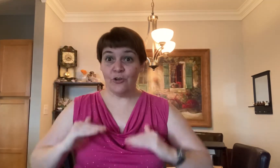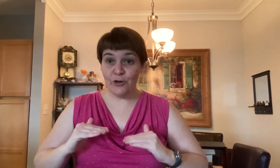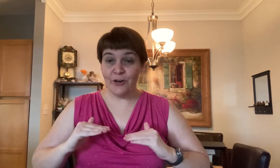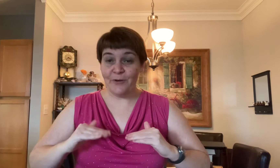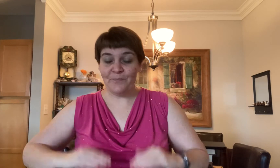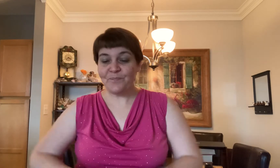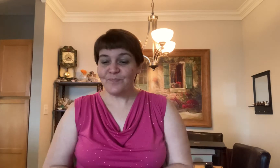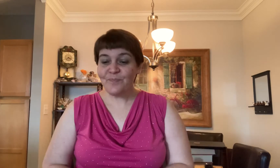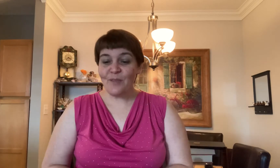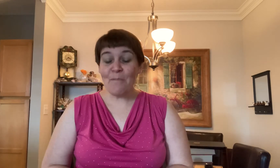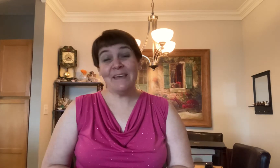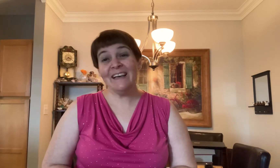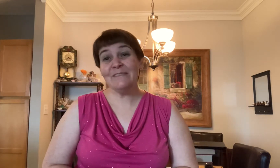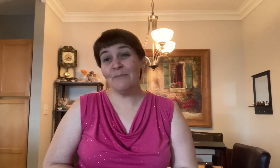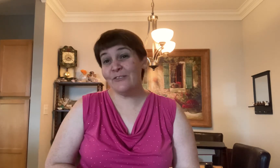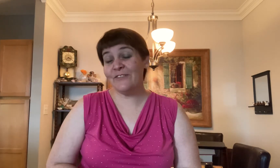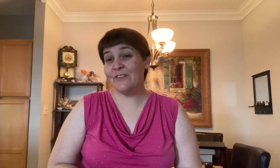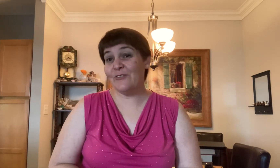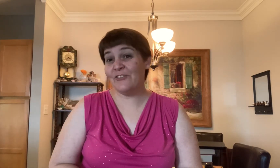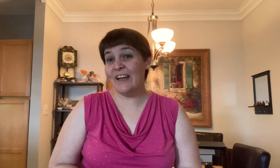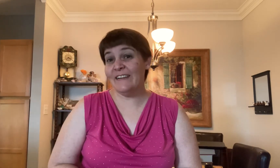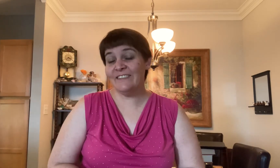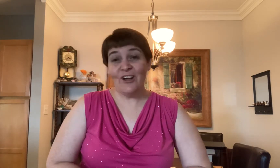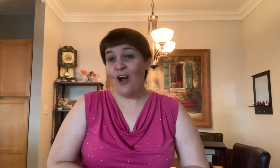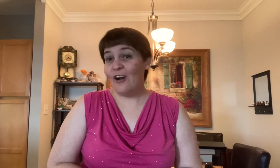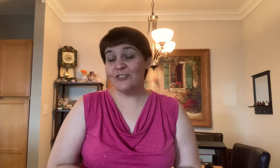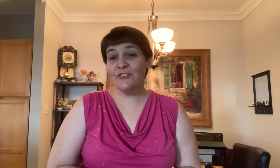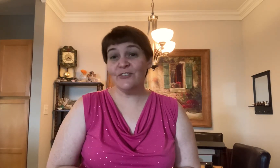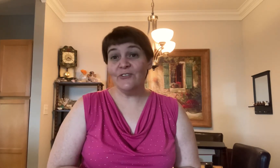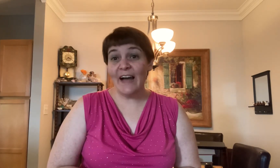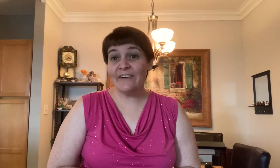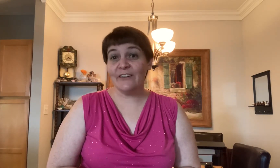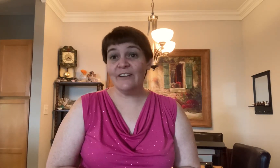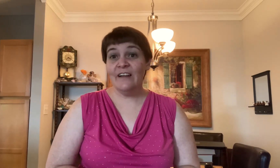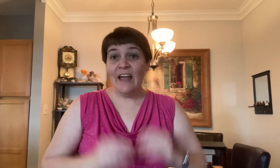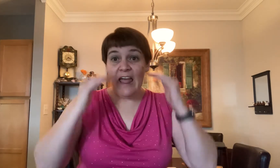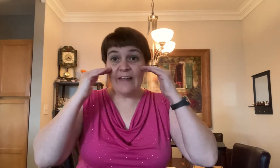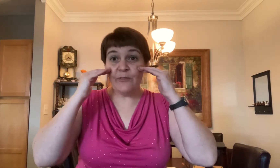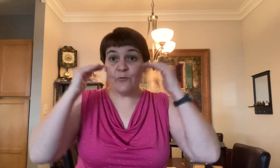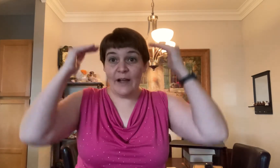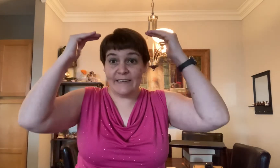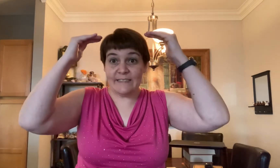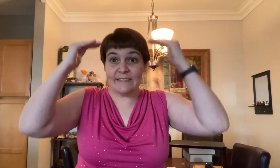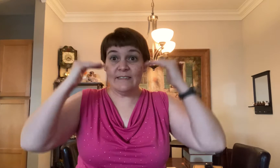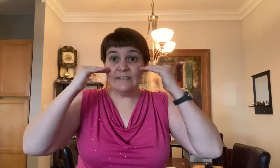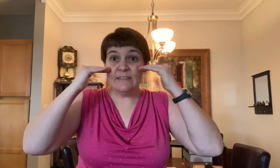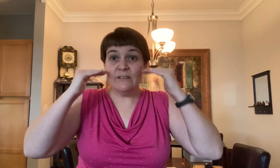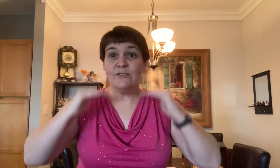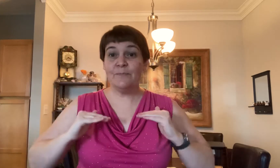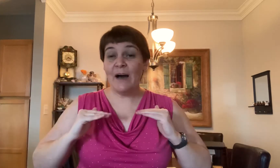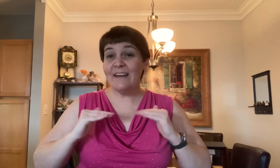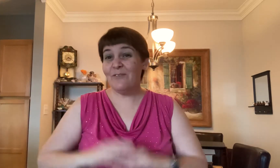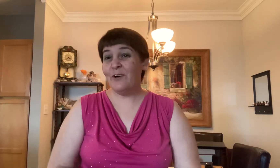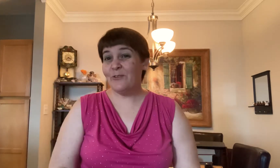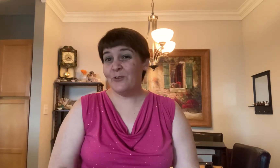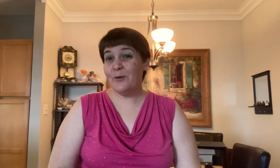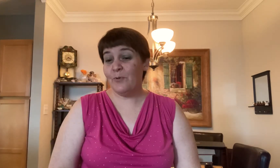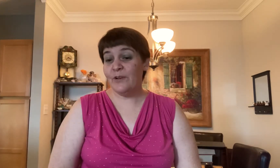girl, because most of those signs are just the letter at the right spot of whether they're a boy or a